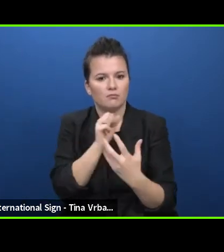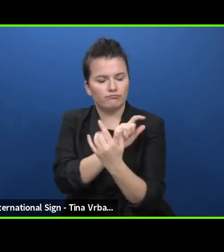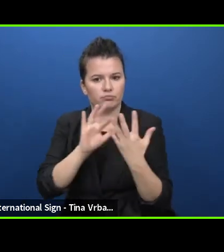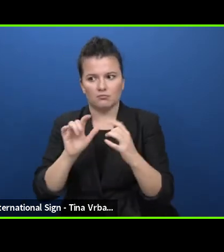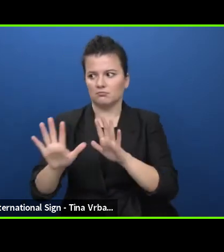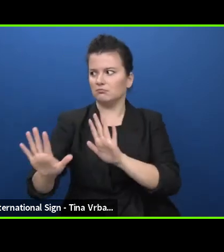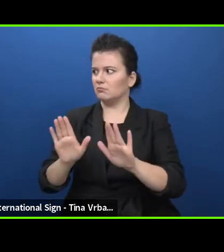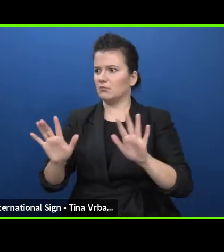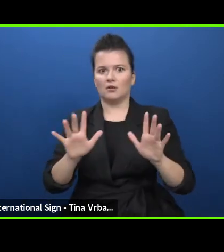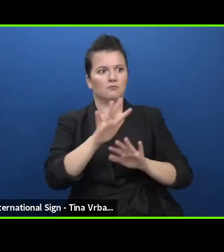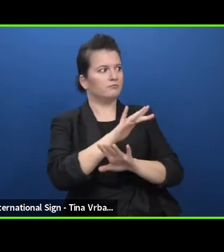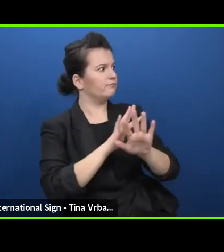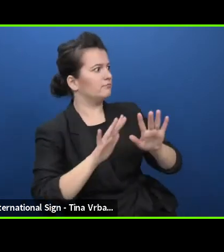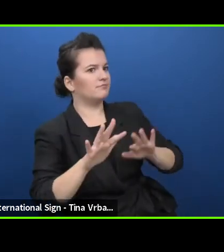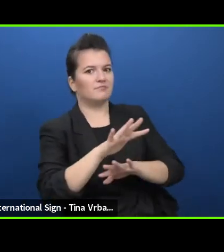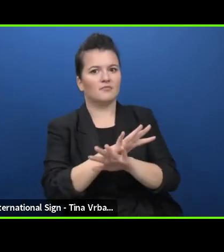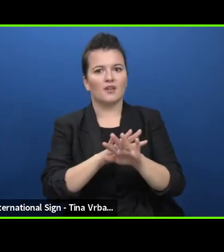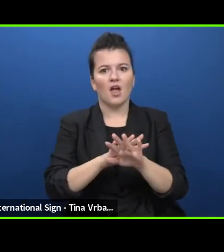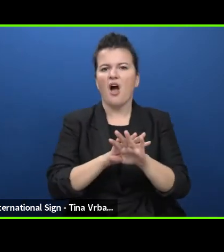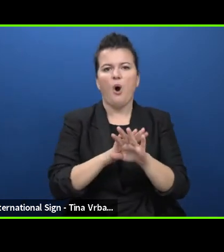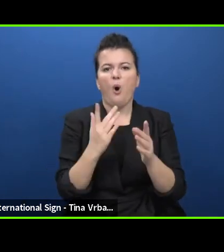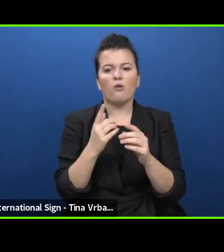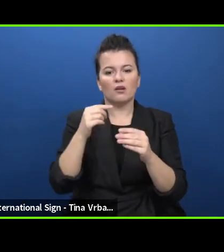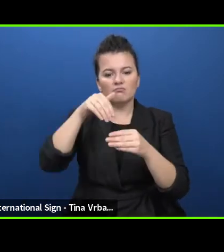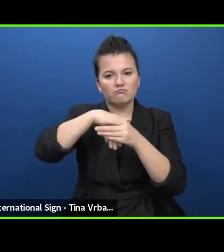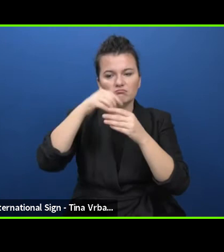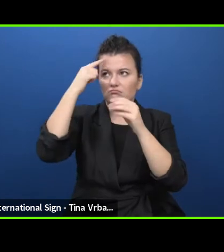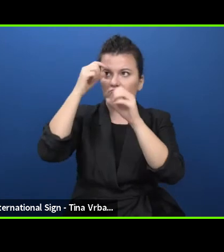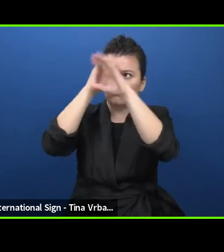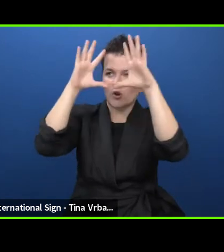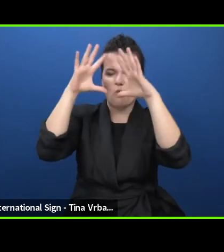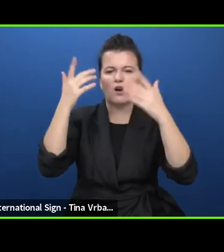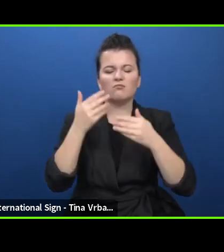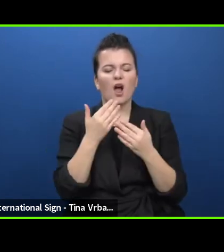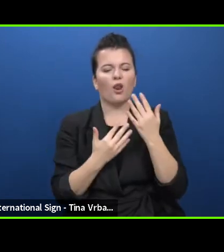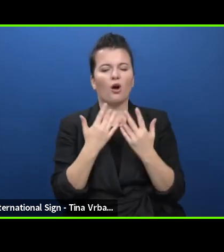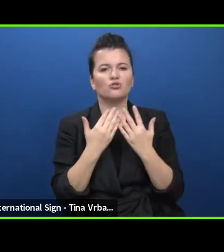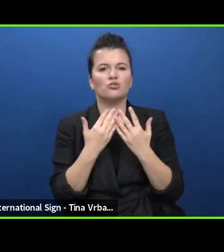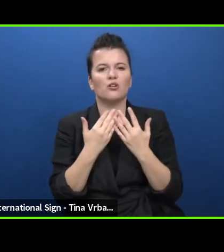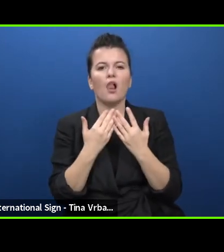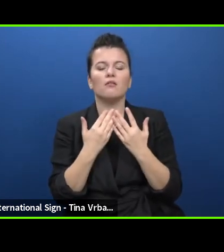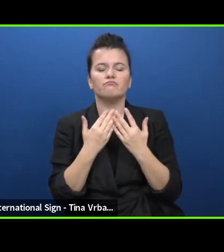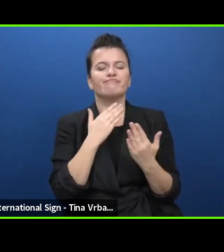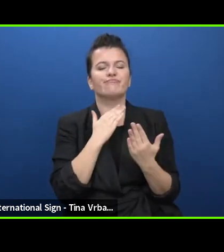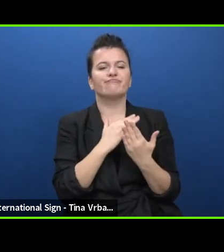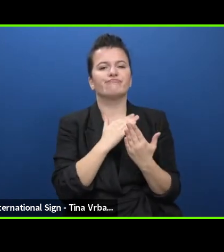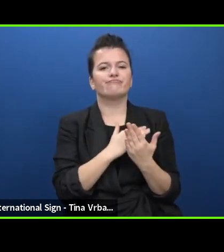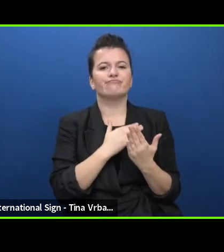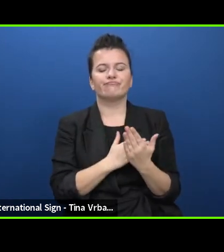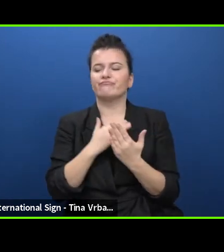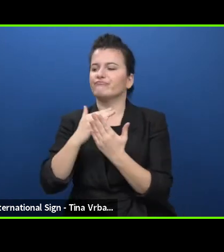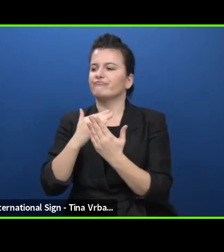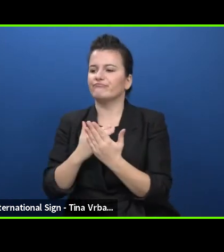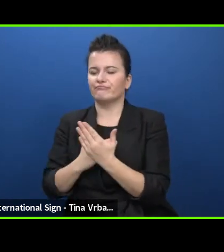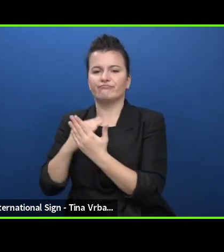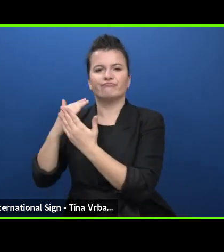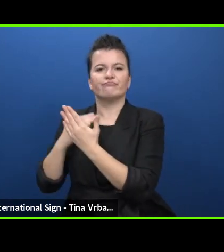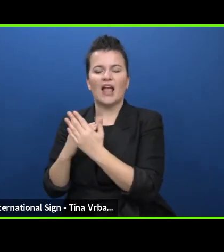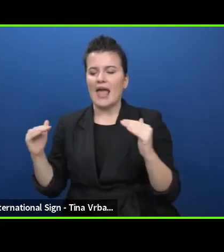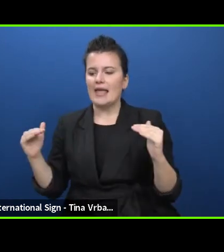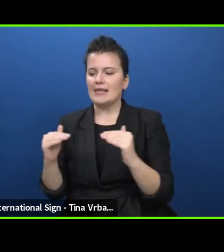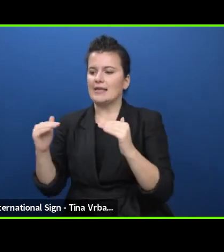simply spring up in logical formations. Following a formula, respecting hierarchies, protecting